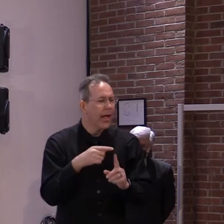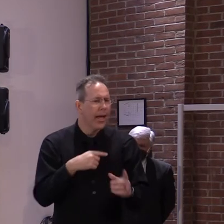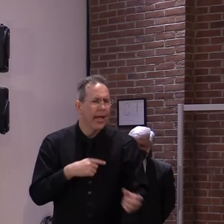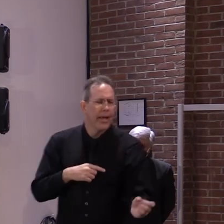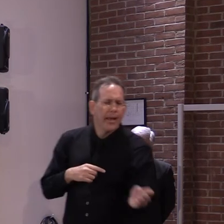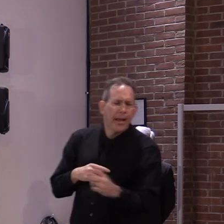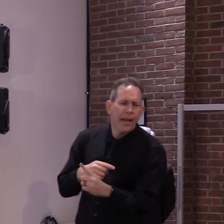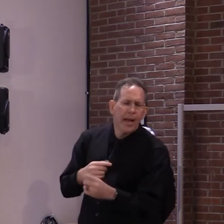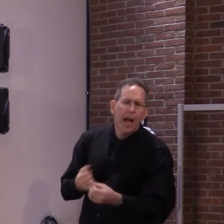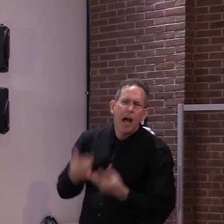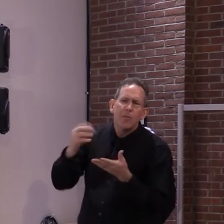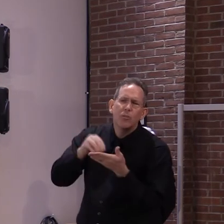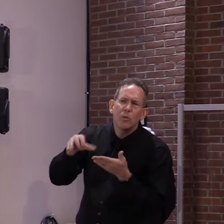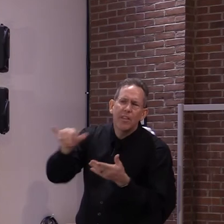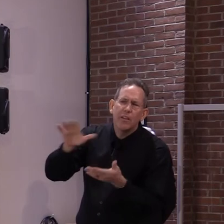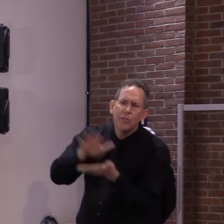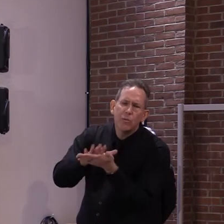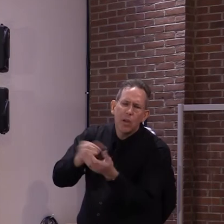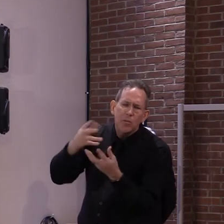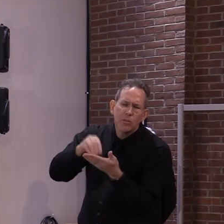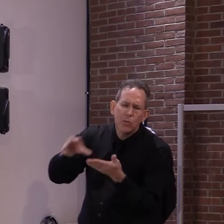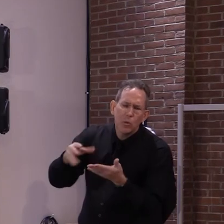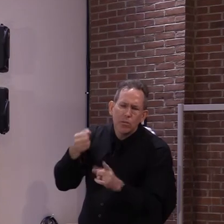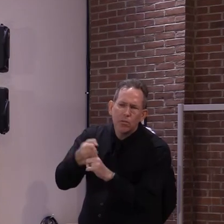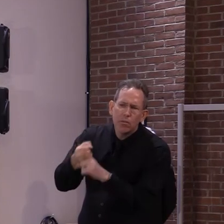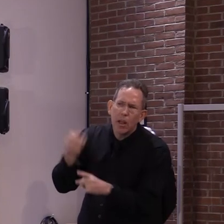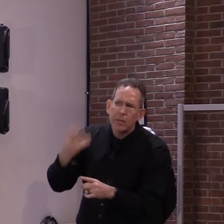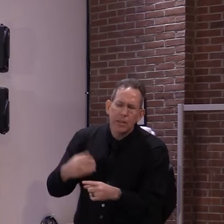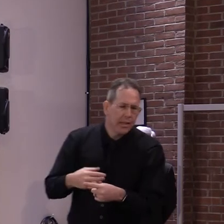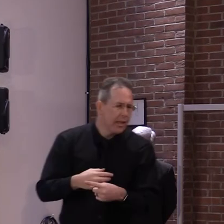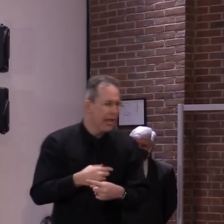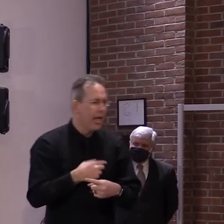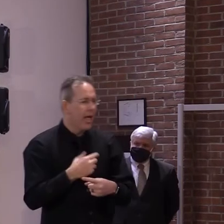believe the website will show a dozen cases